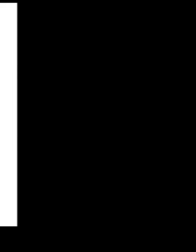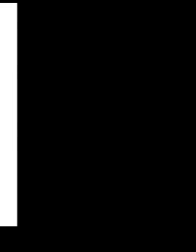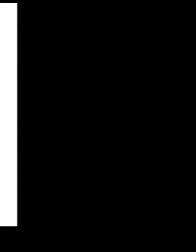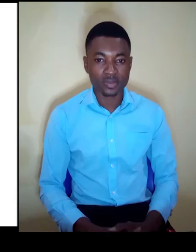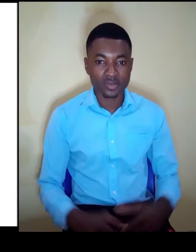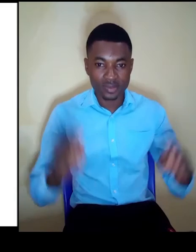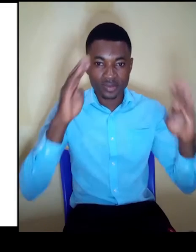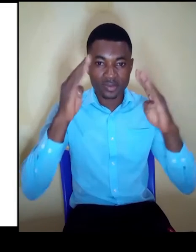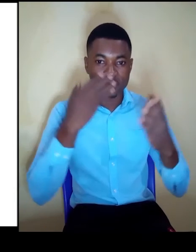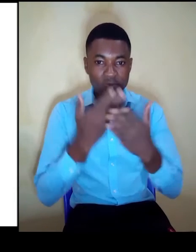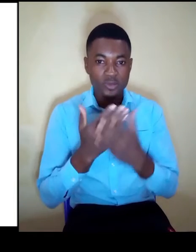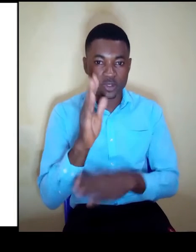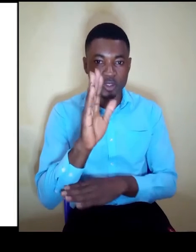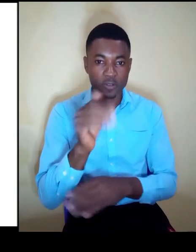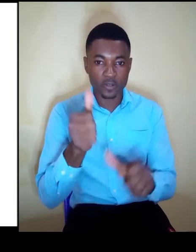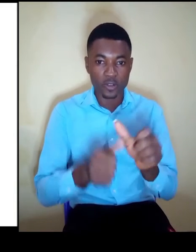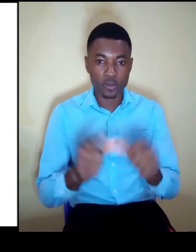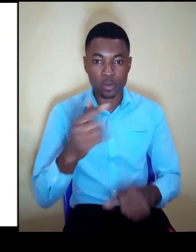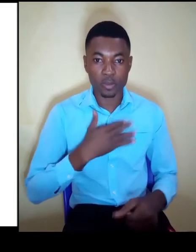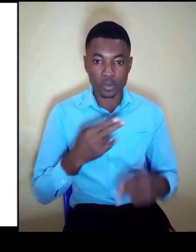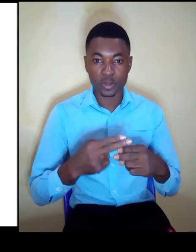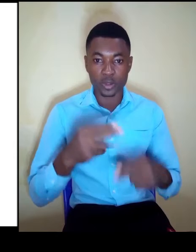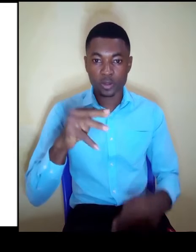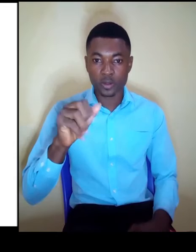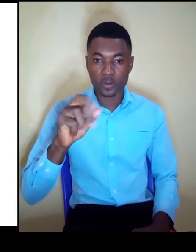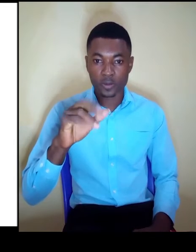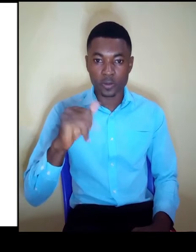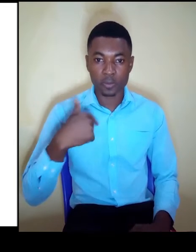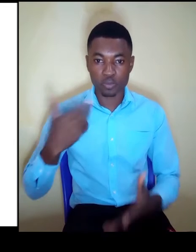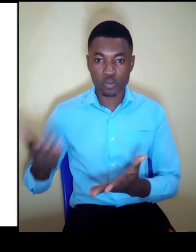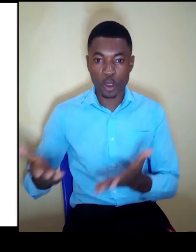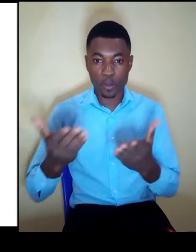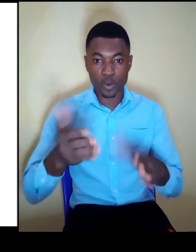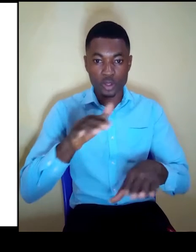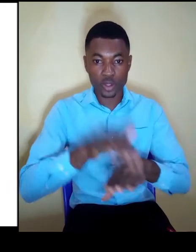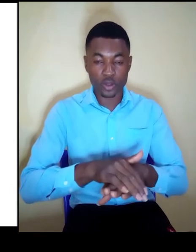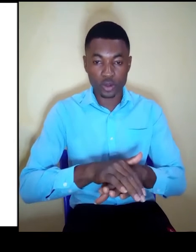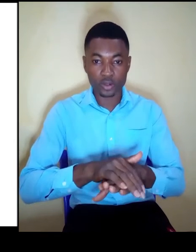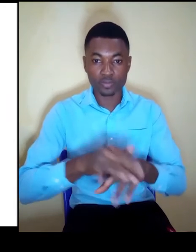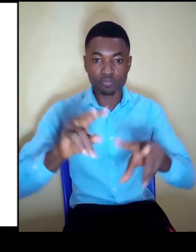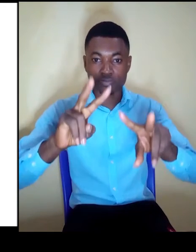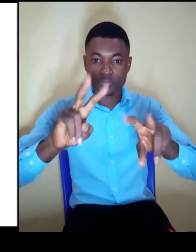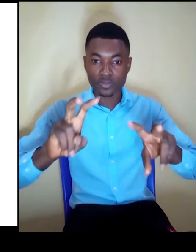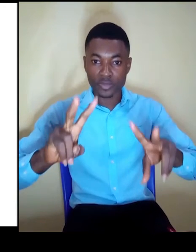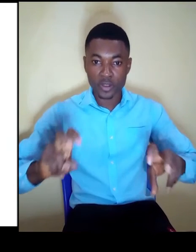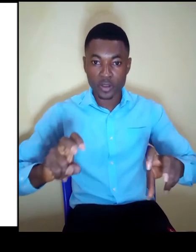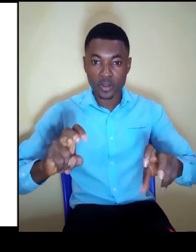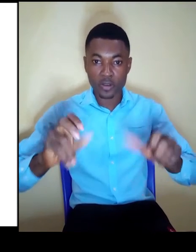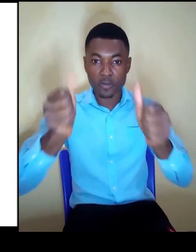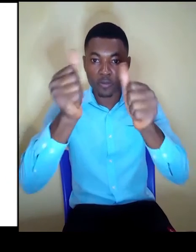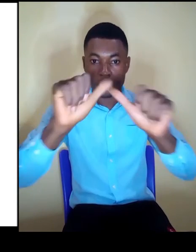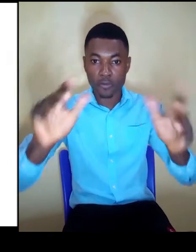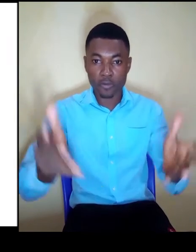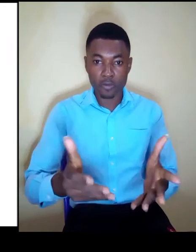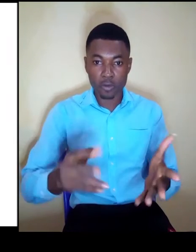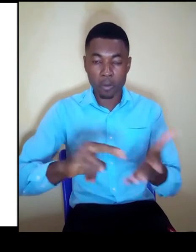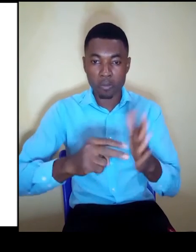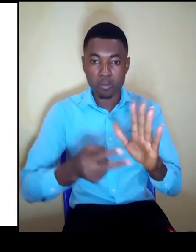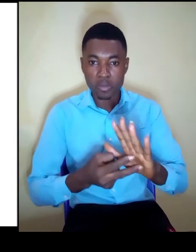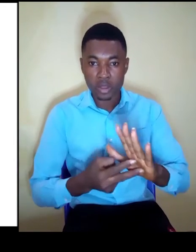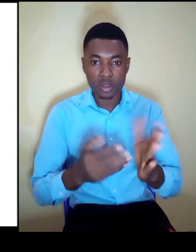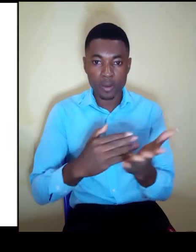Hello, good afternoon, everyone. My name is Mary Edward, and I'm presenting on investigating form meaning mappings in lexical and